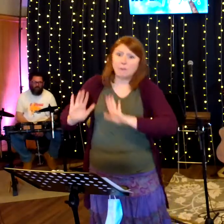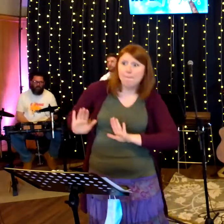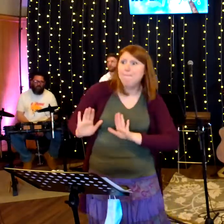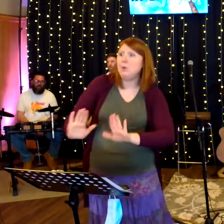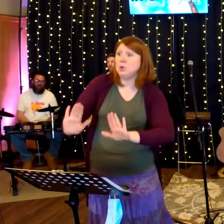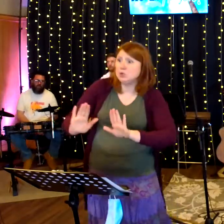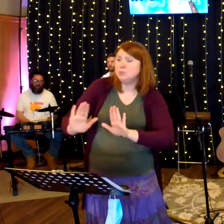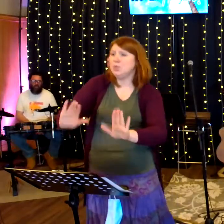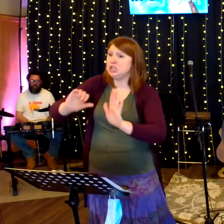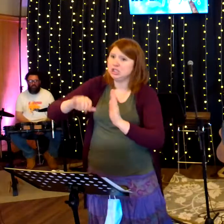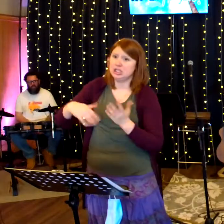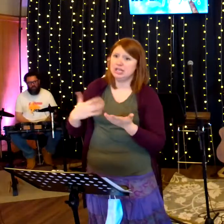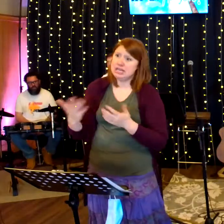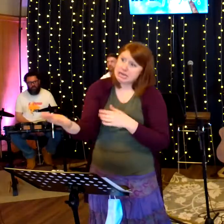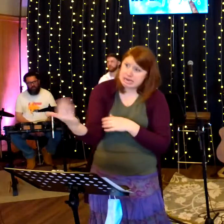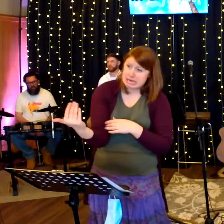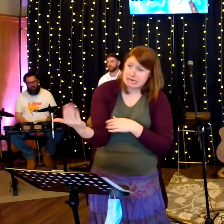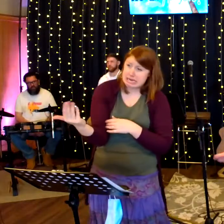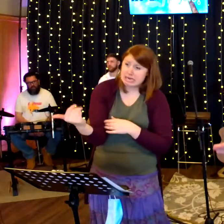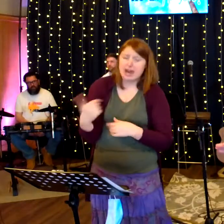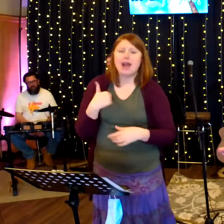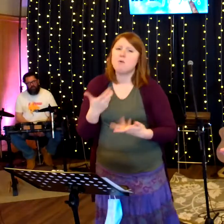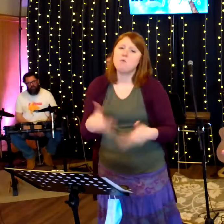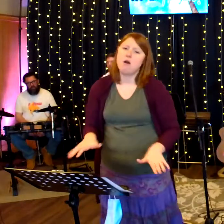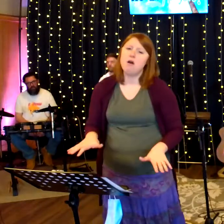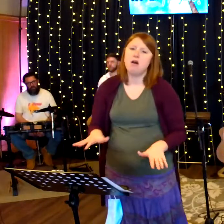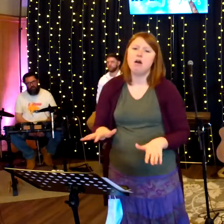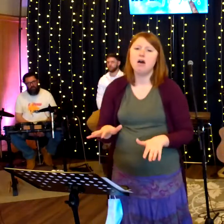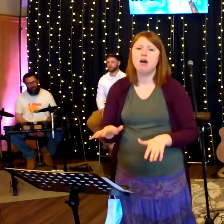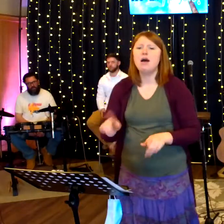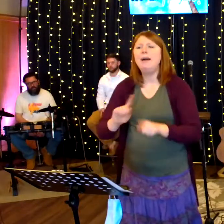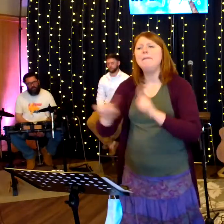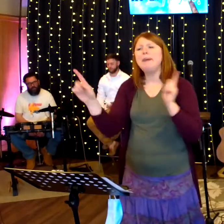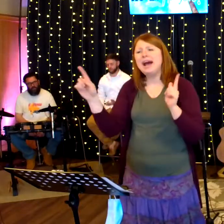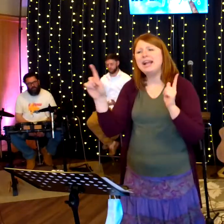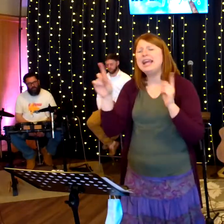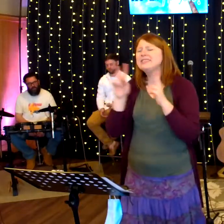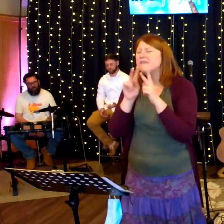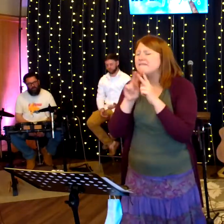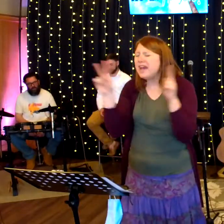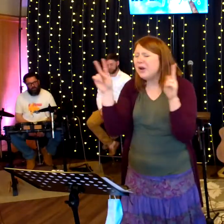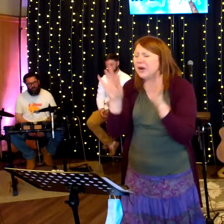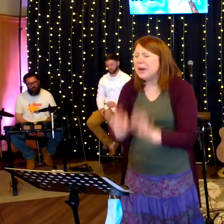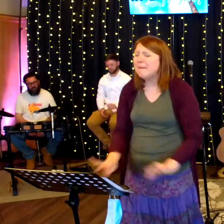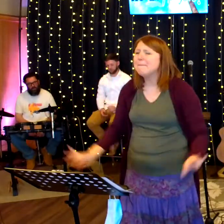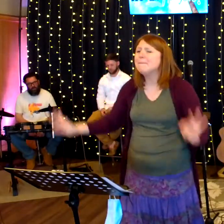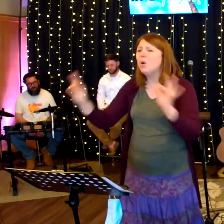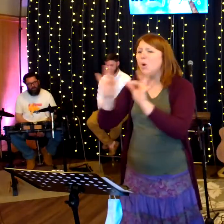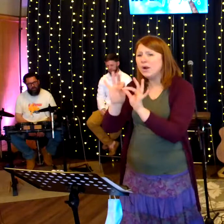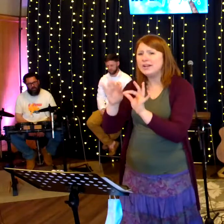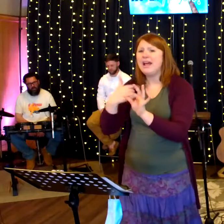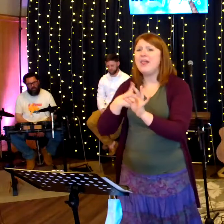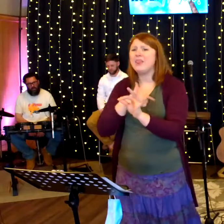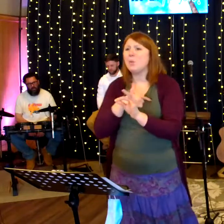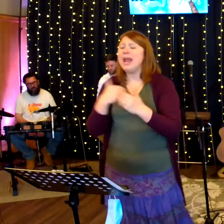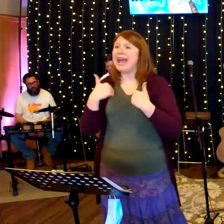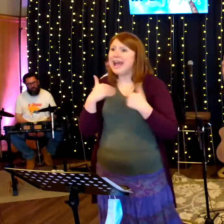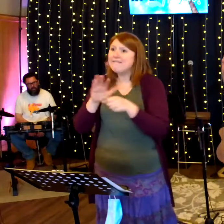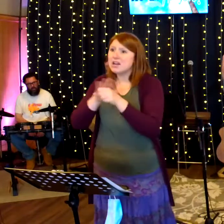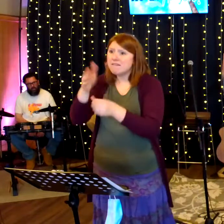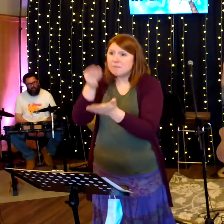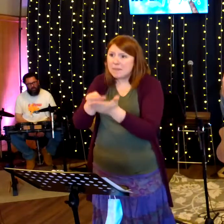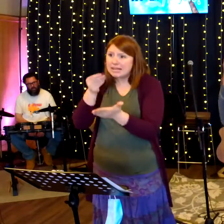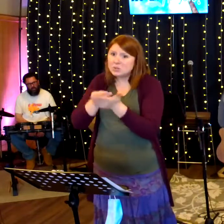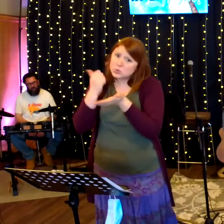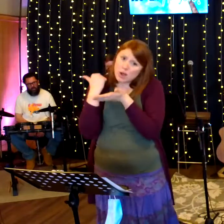I am not into heavy pushes financially. In fact, I'm the opposite of that. But it is so critical that we are able to